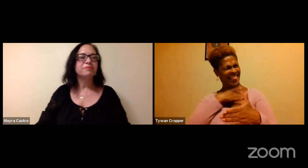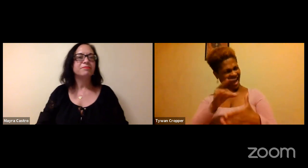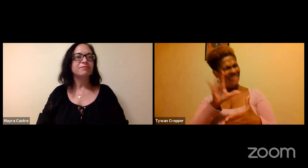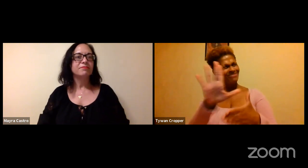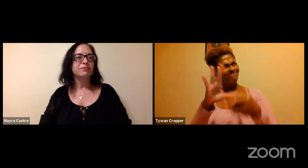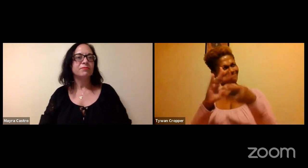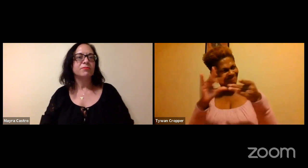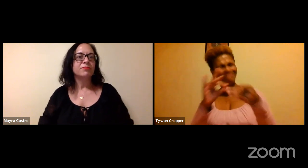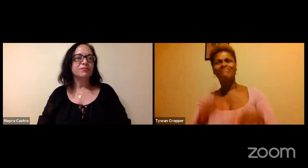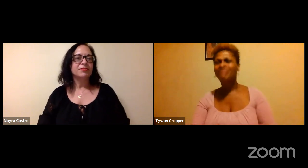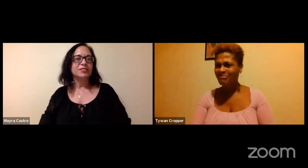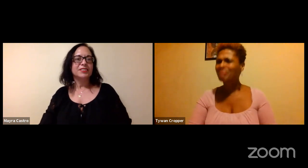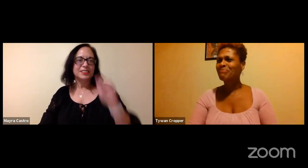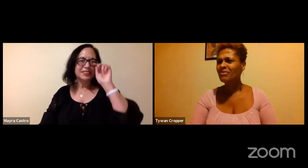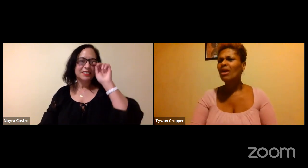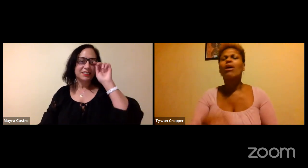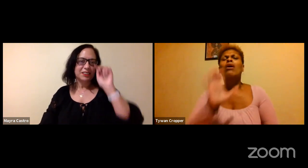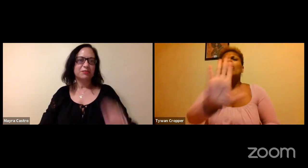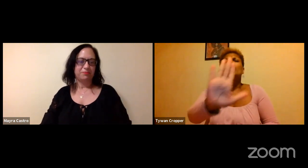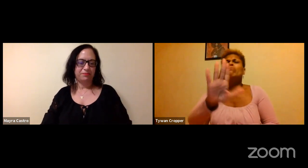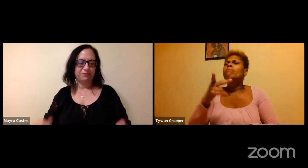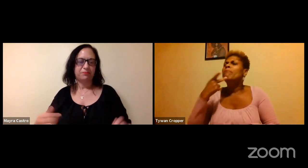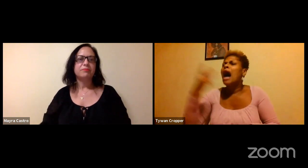Oh, thank you.